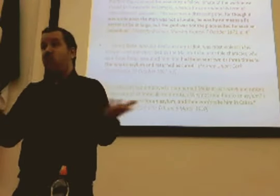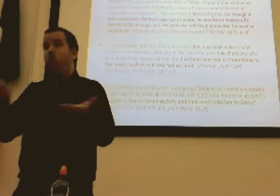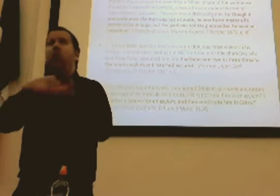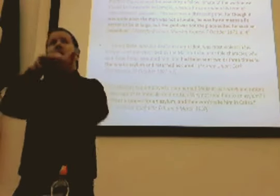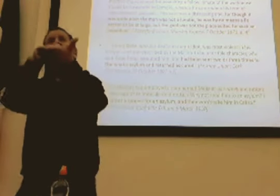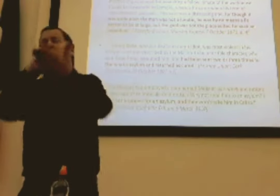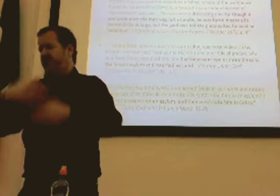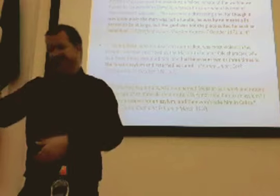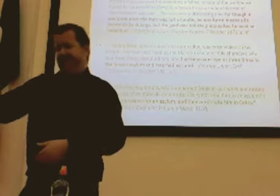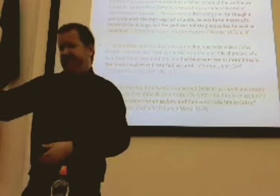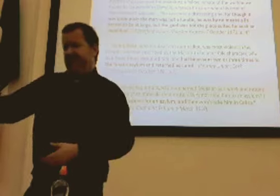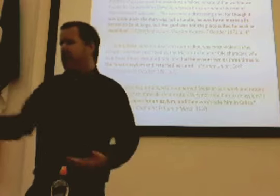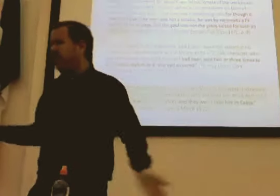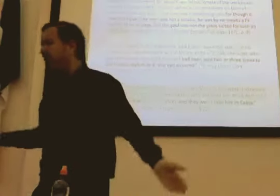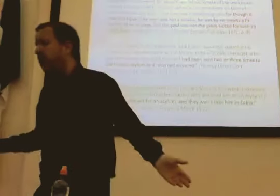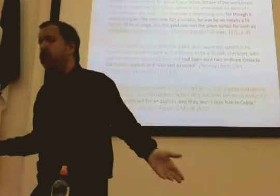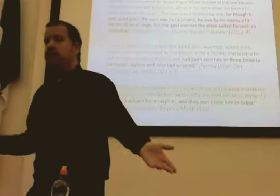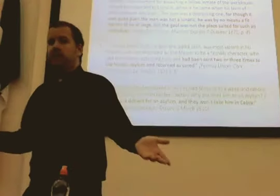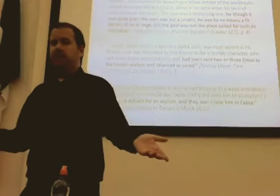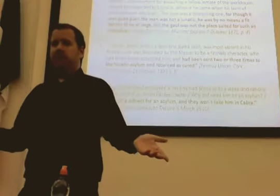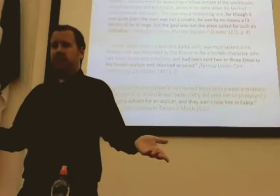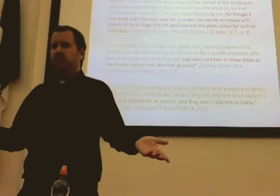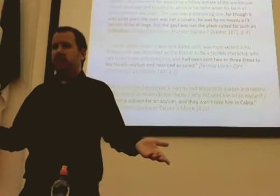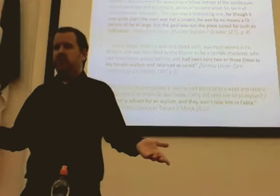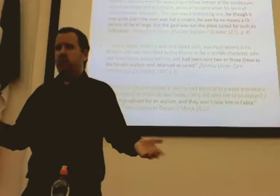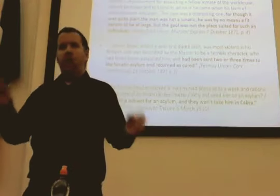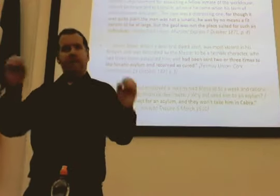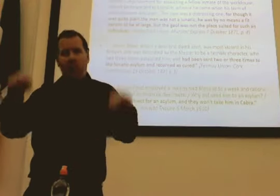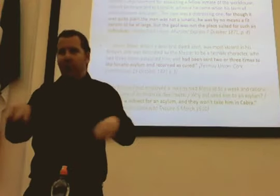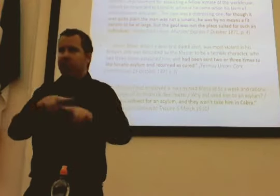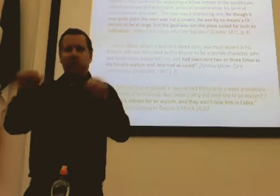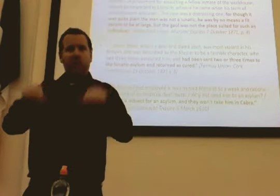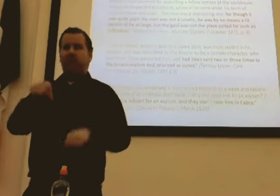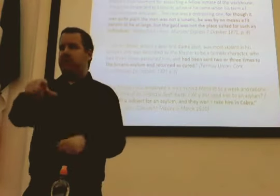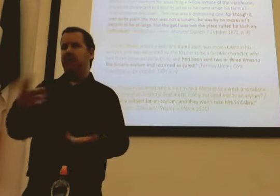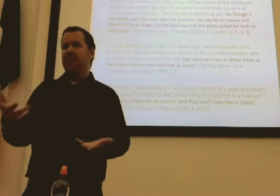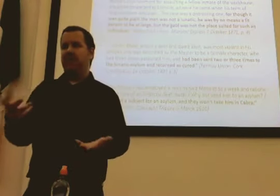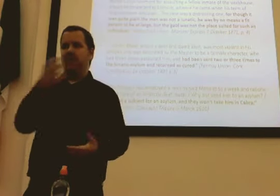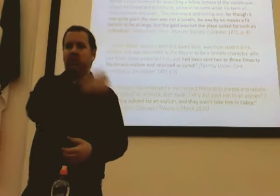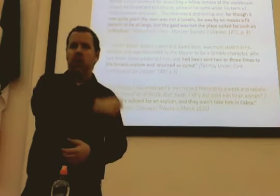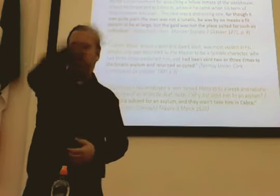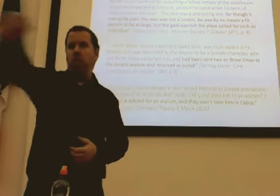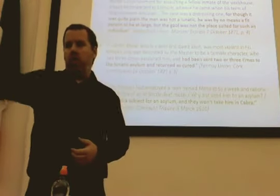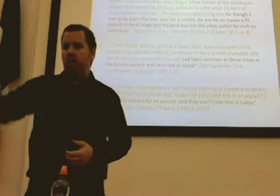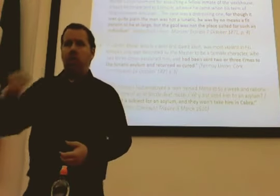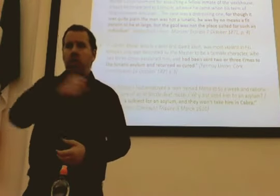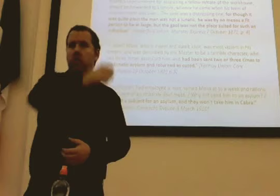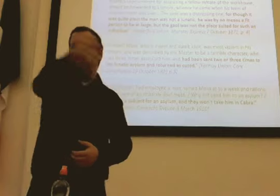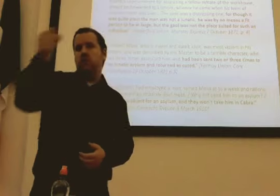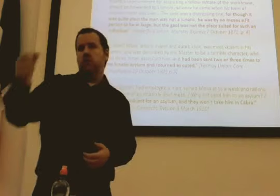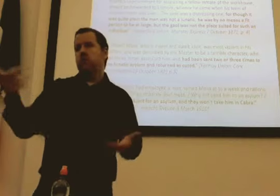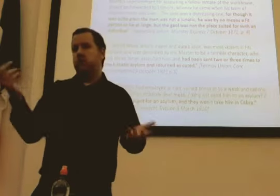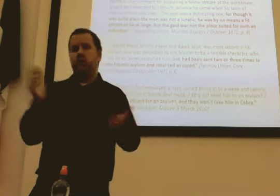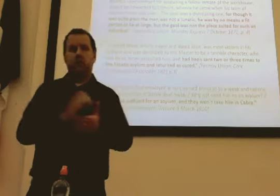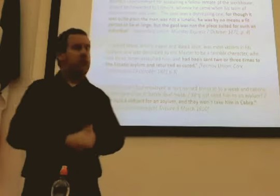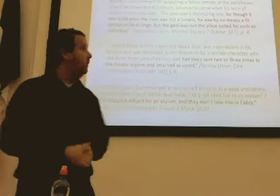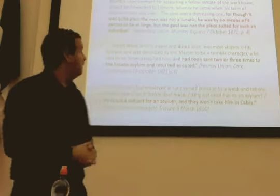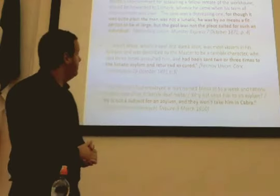of communication with anyone. And, people would often disregard maybe his attempts at written communication and just focus on